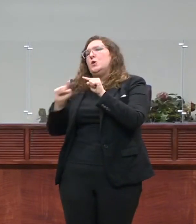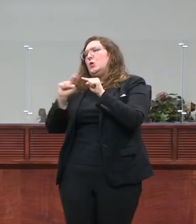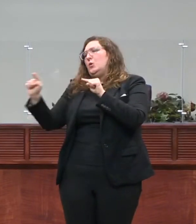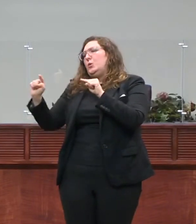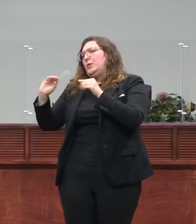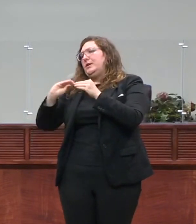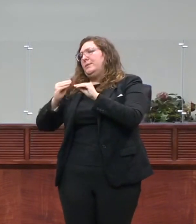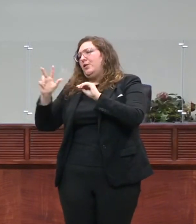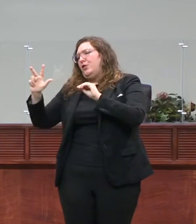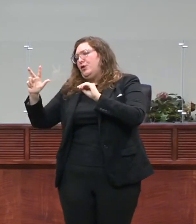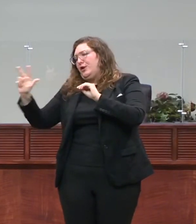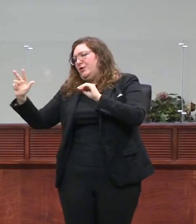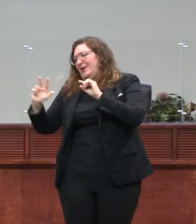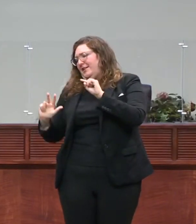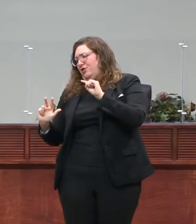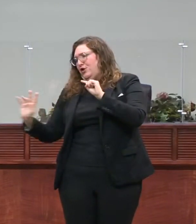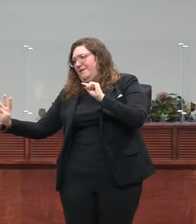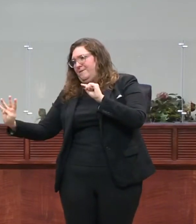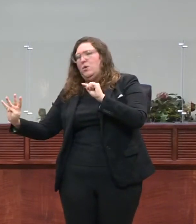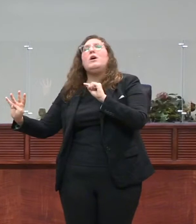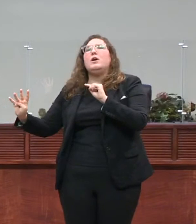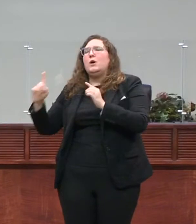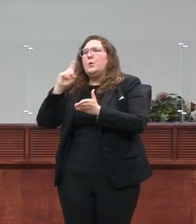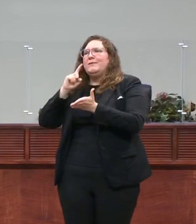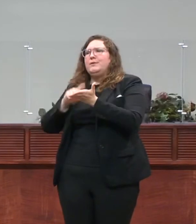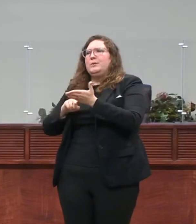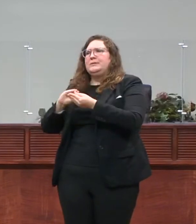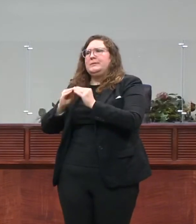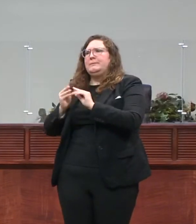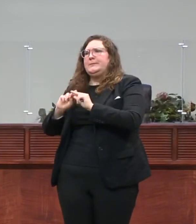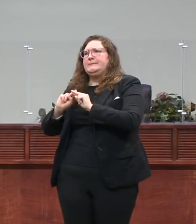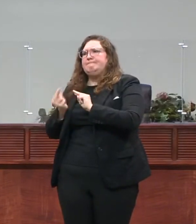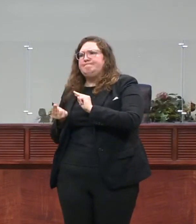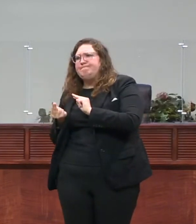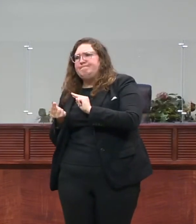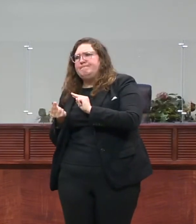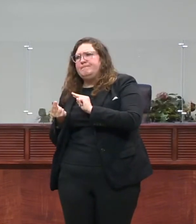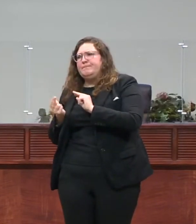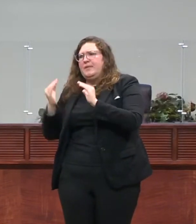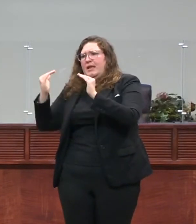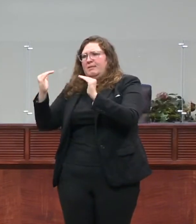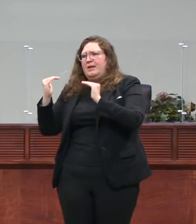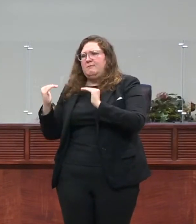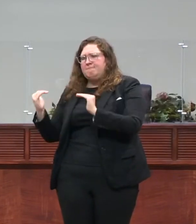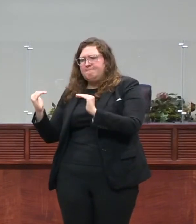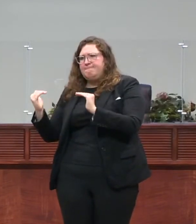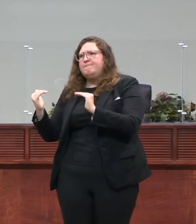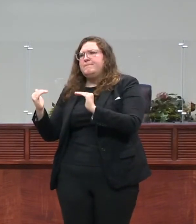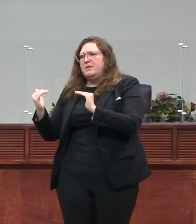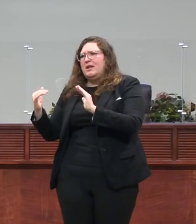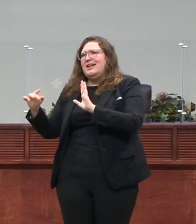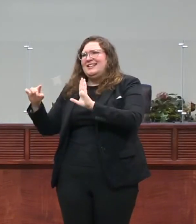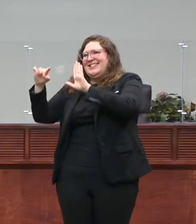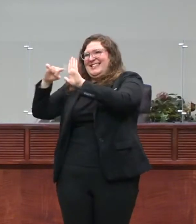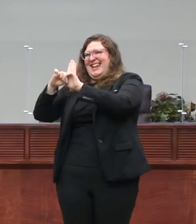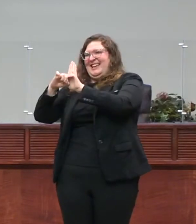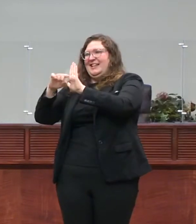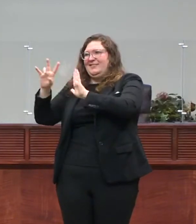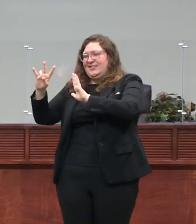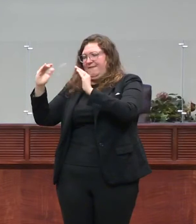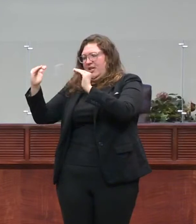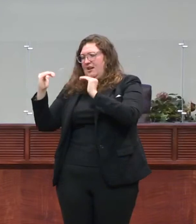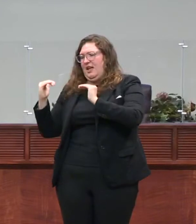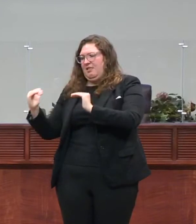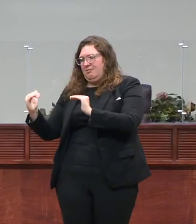negative growth in the number of cases. On week 33, the negative growth was -7. In week 34,